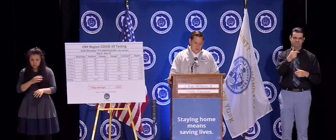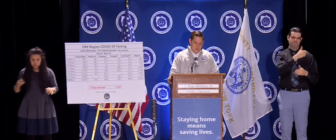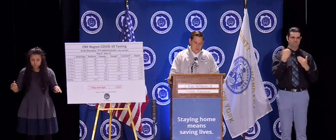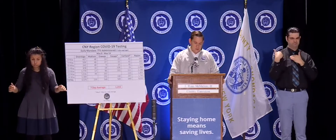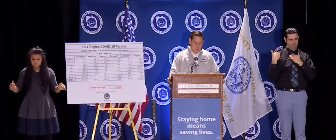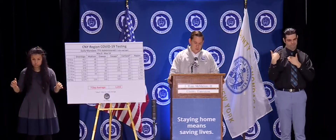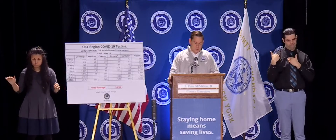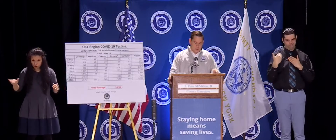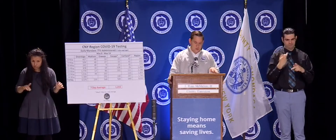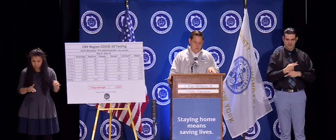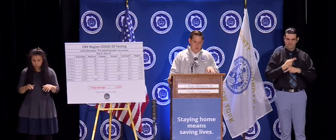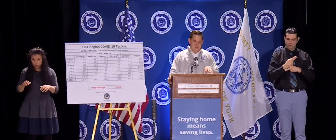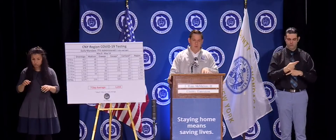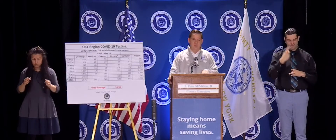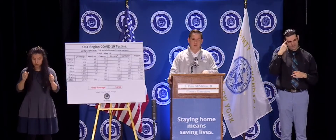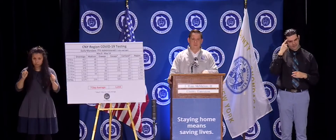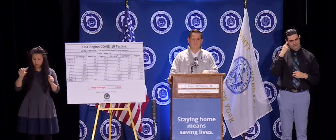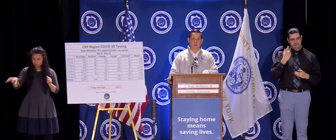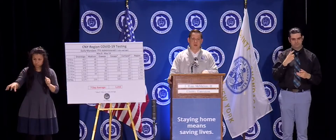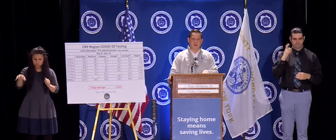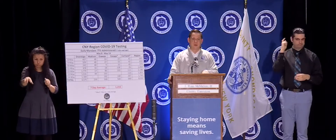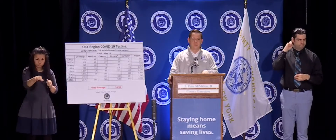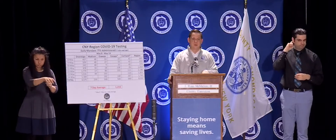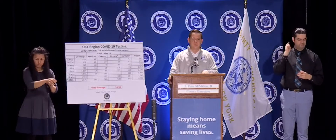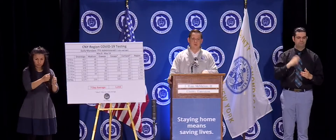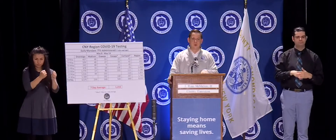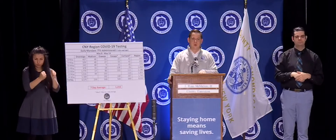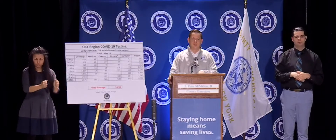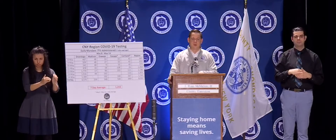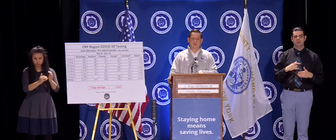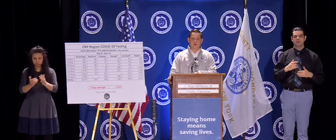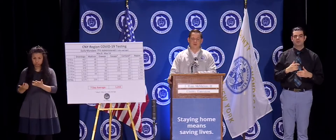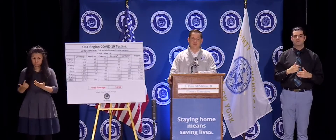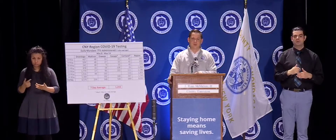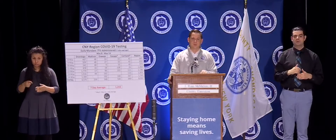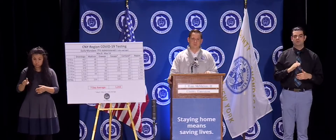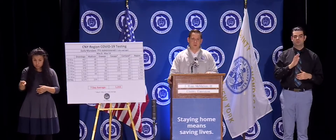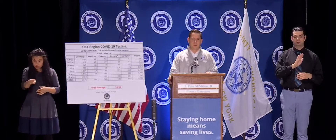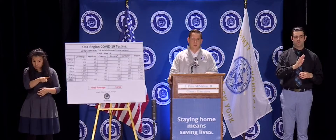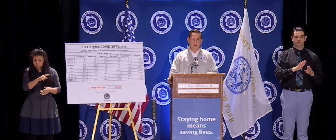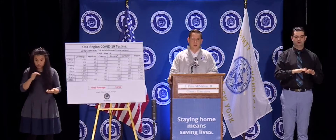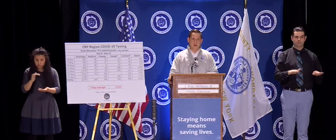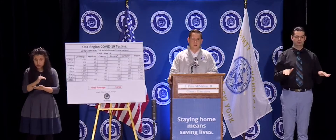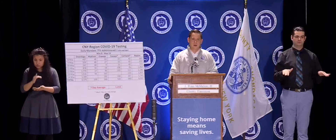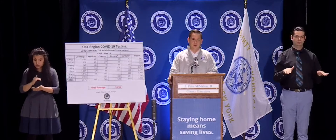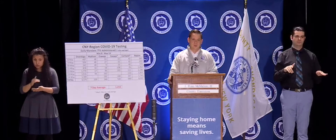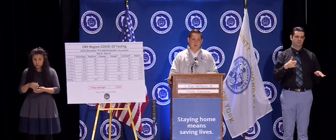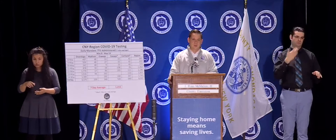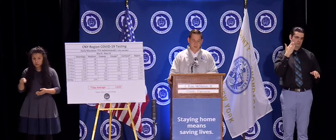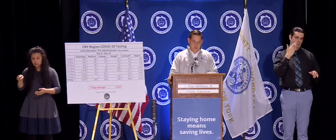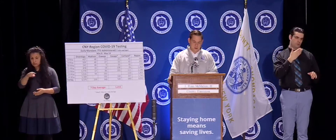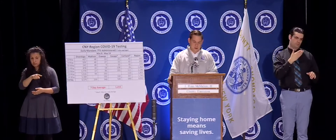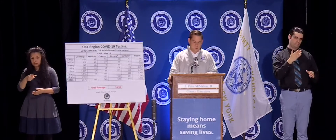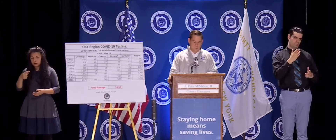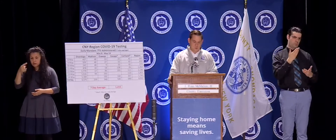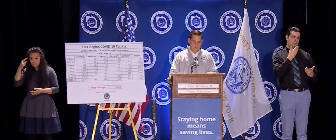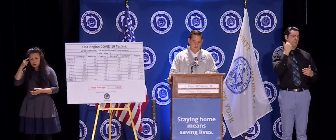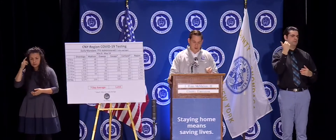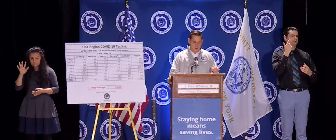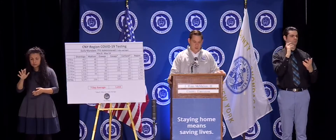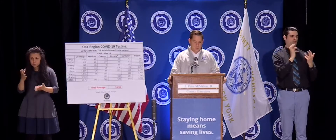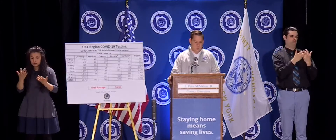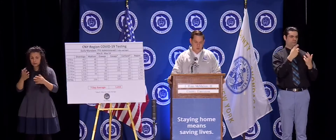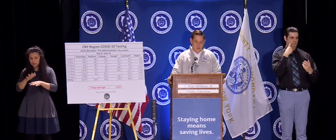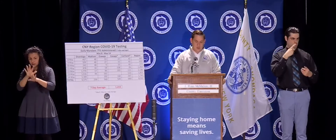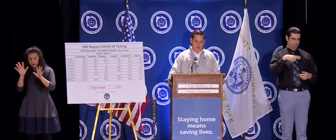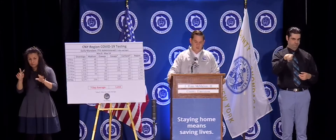but your children, you know what's best for your children, and certainly we have